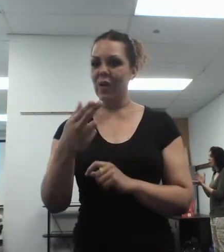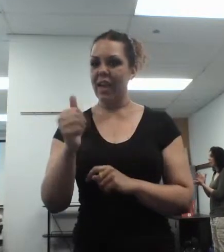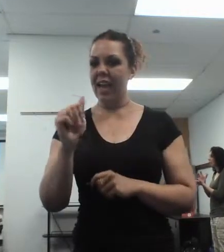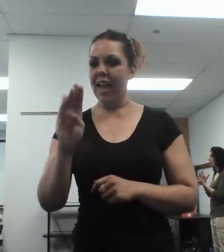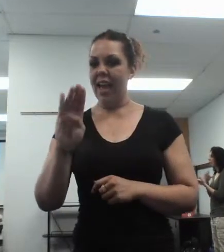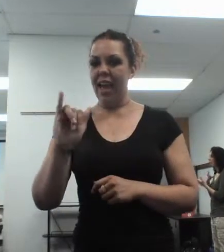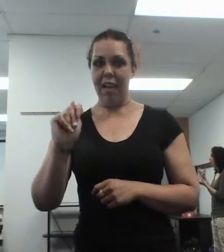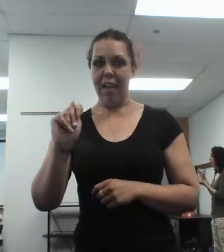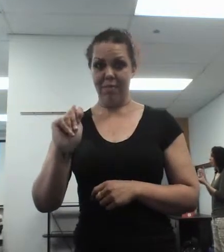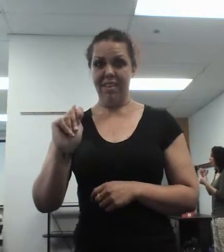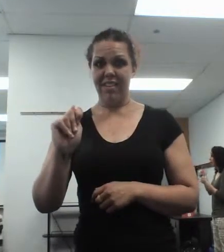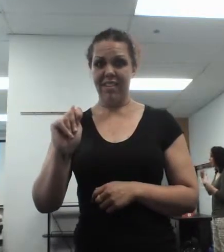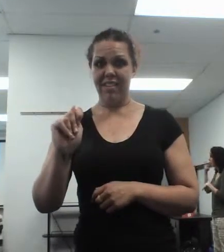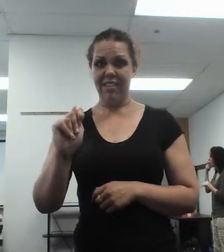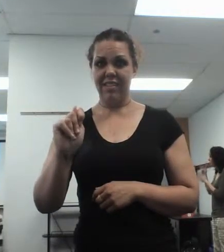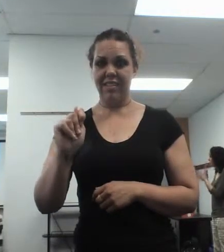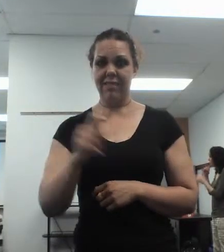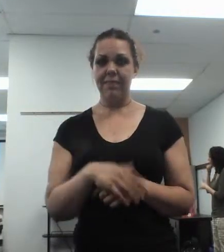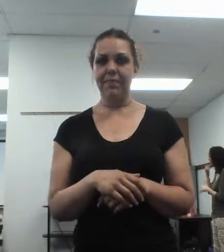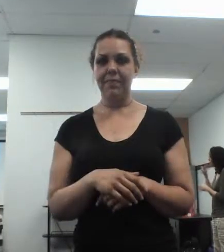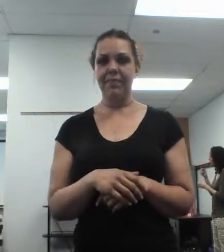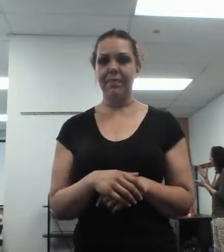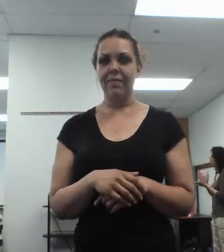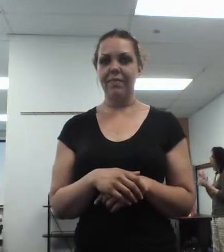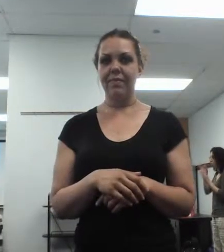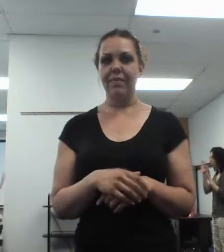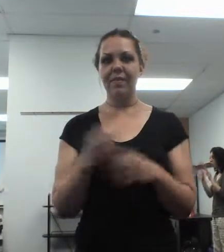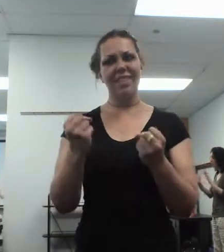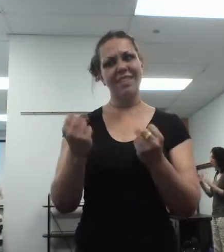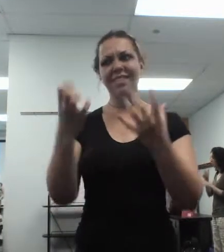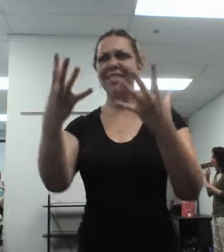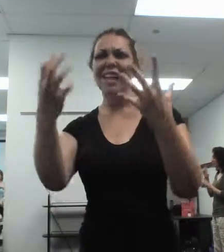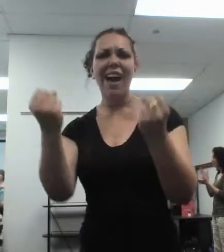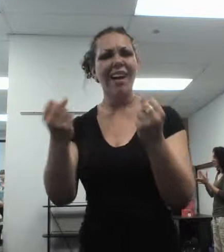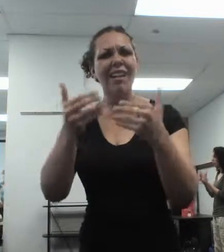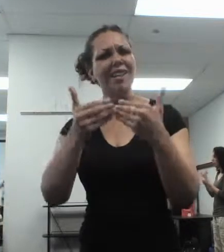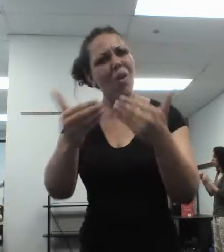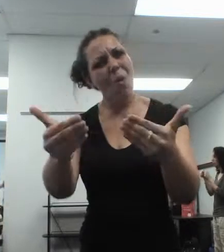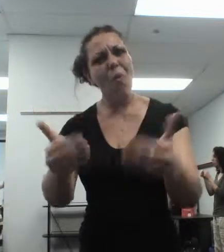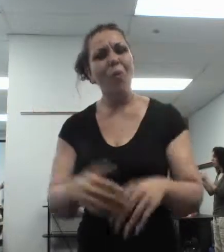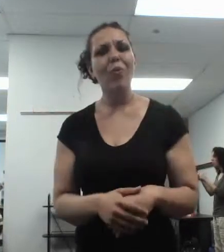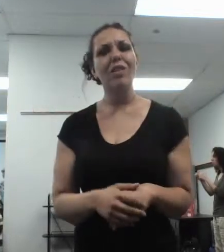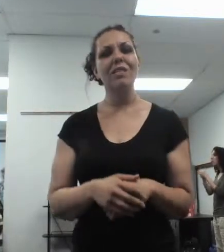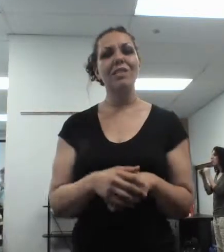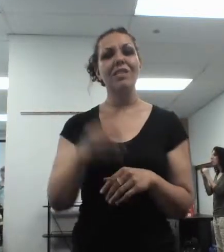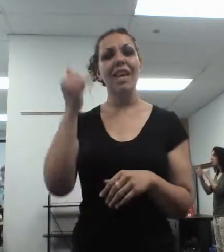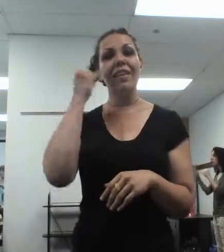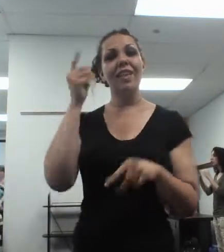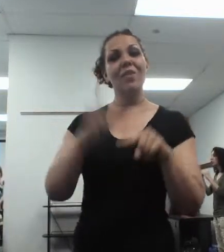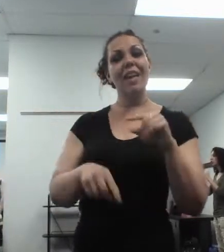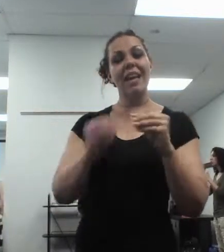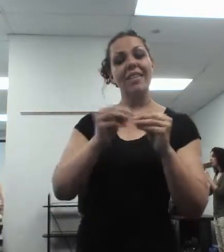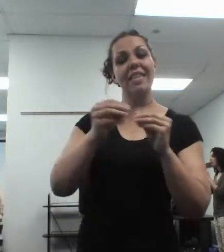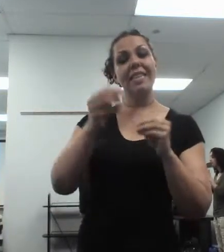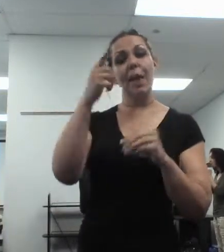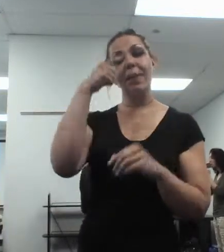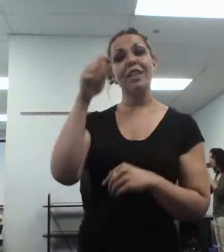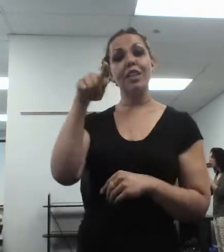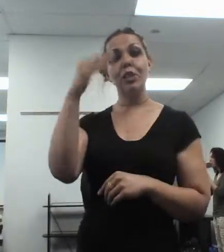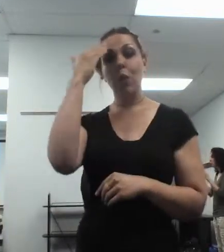later. So just put it out there. Fix the mistake if you made it. If you can't fix it because you don't know what you did wrong, drop your hand, pause for a